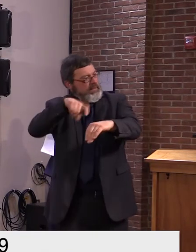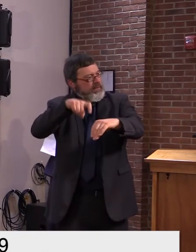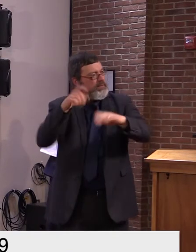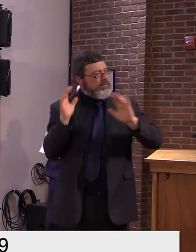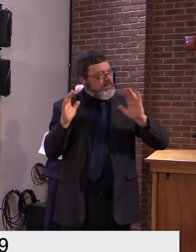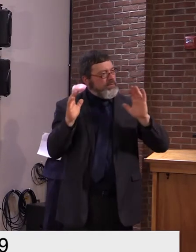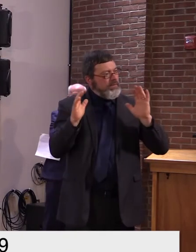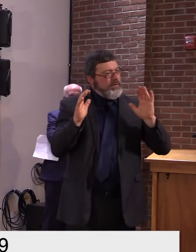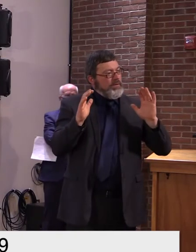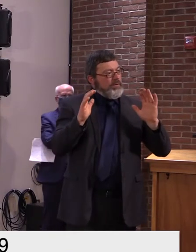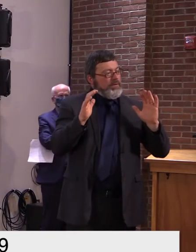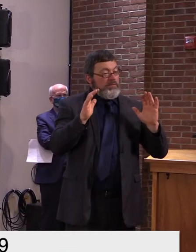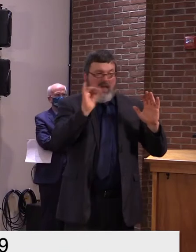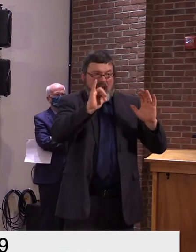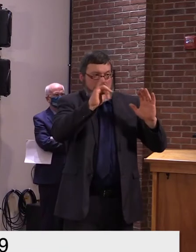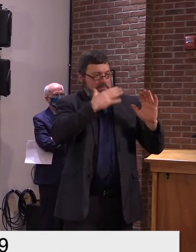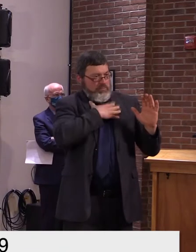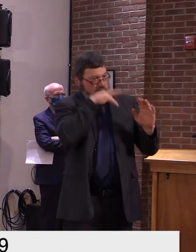our standpoint.